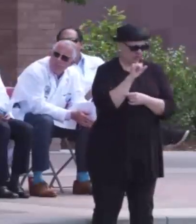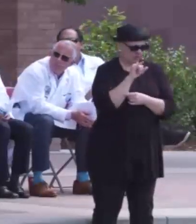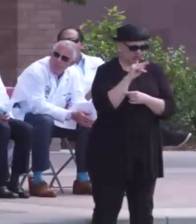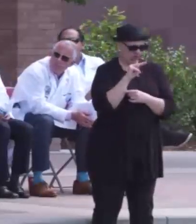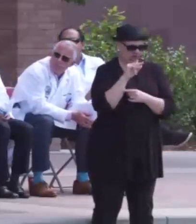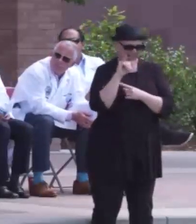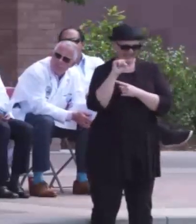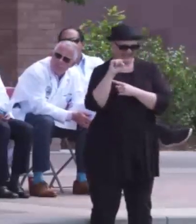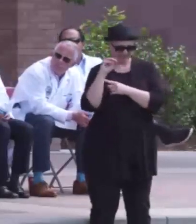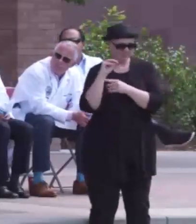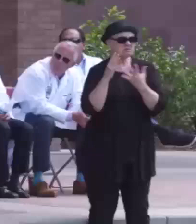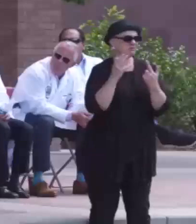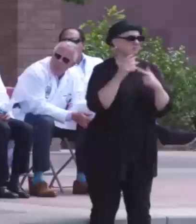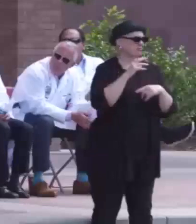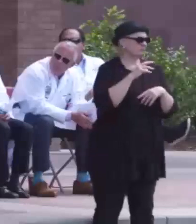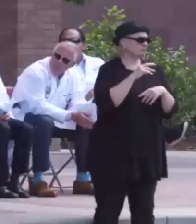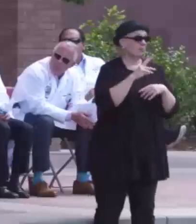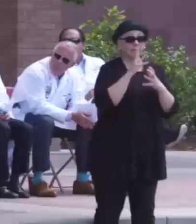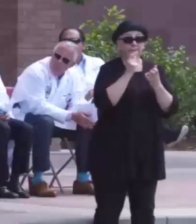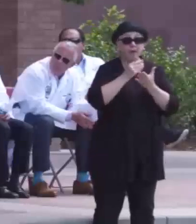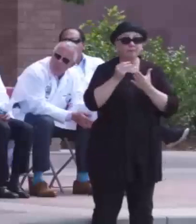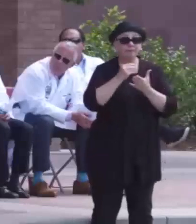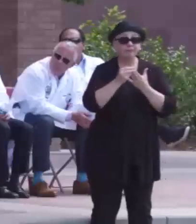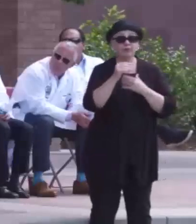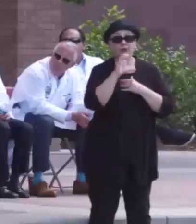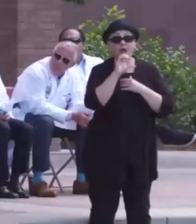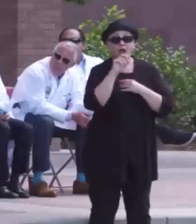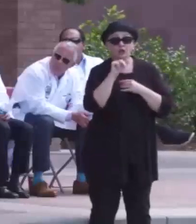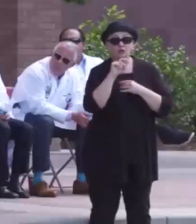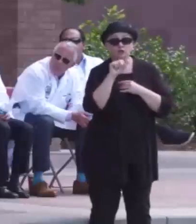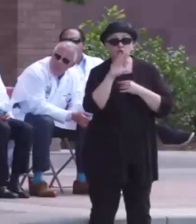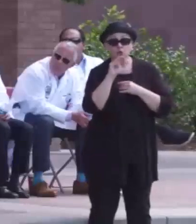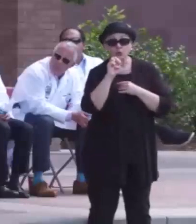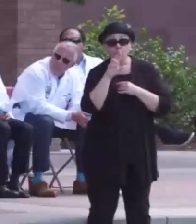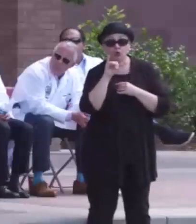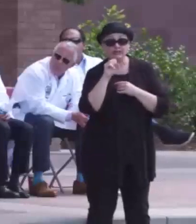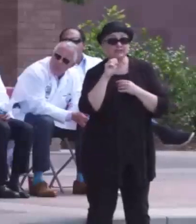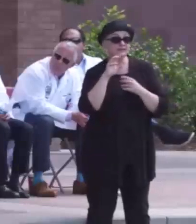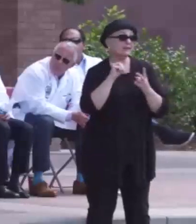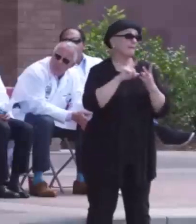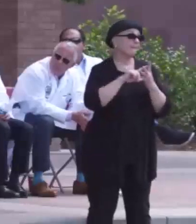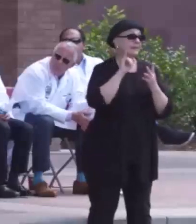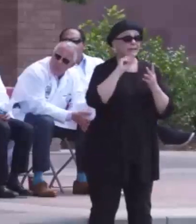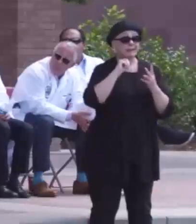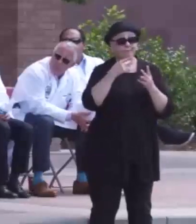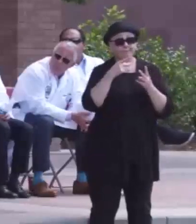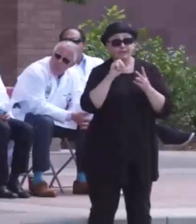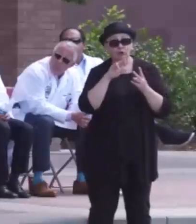Capitalism, consumerism, Catholicism, empiricism,